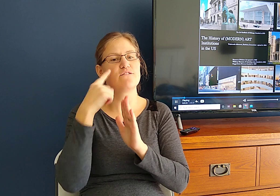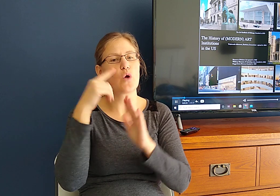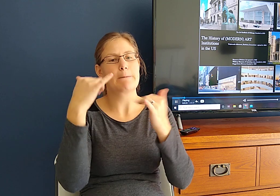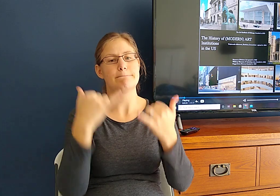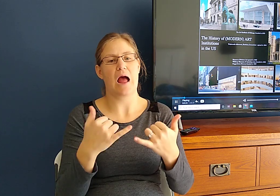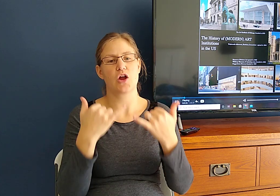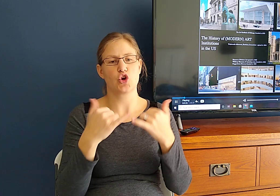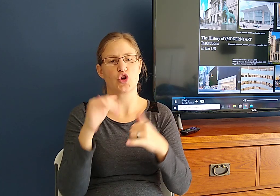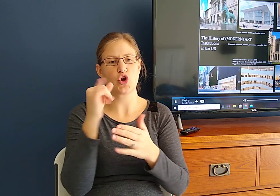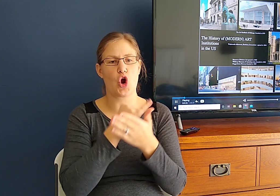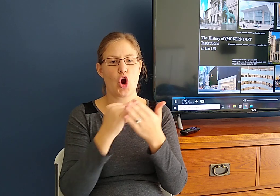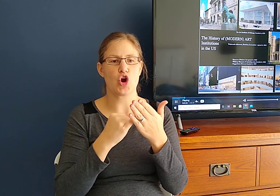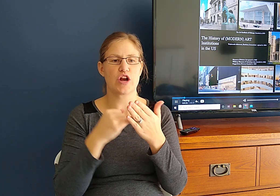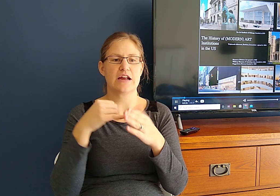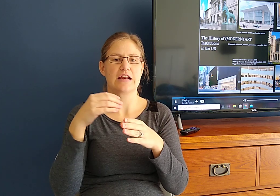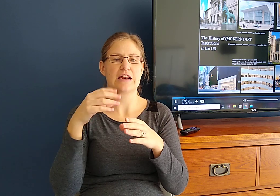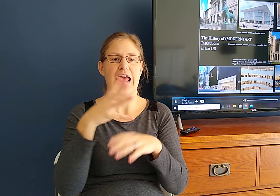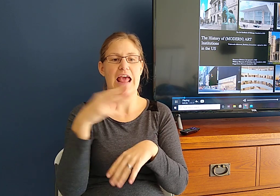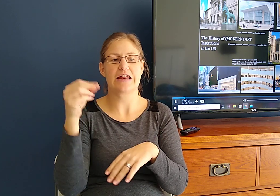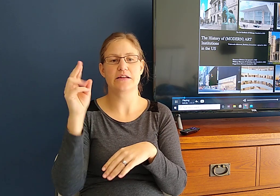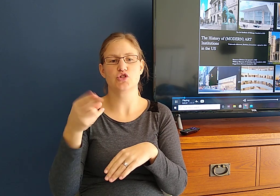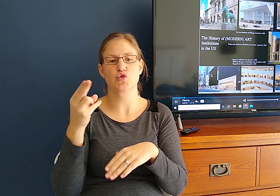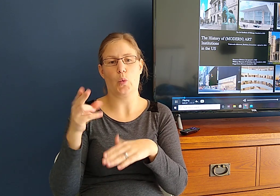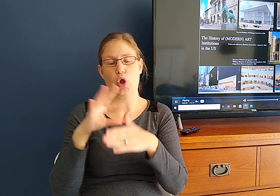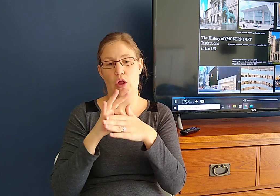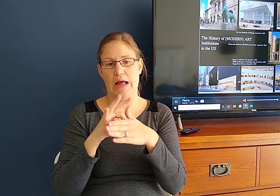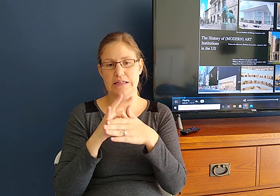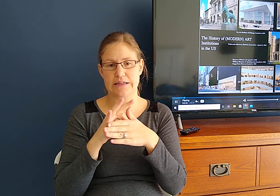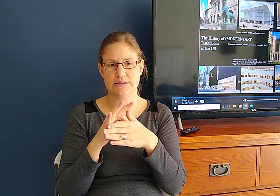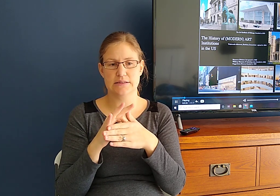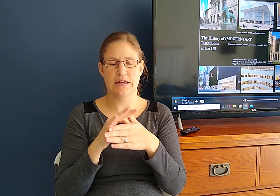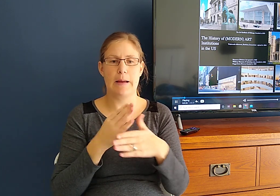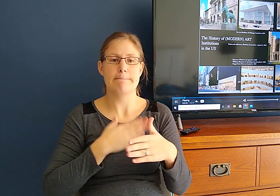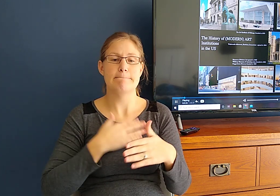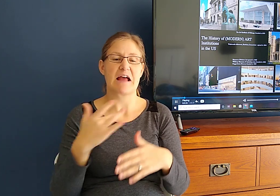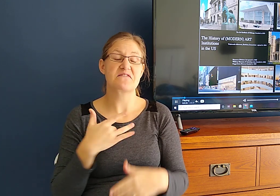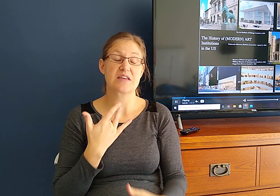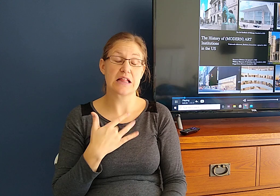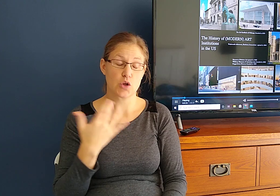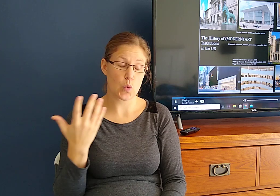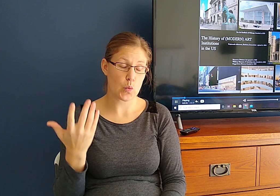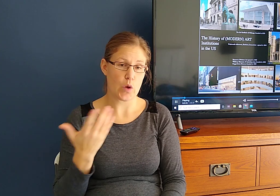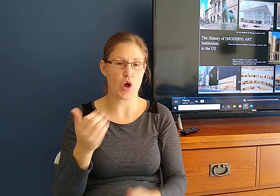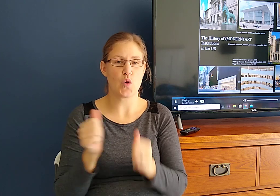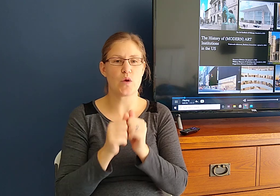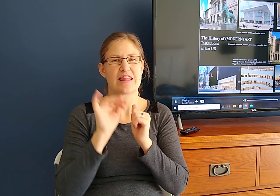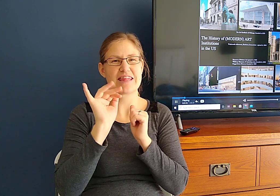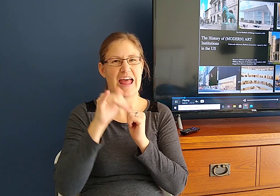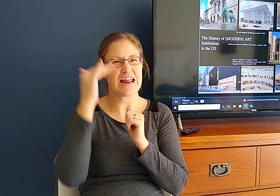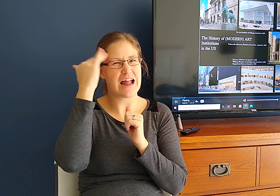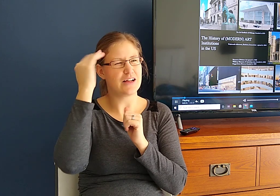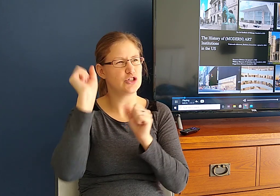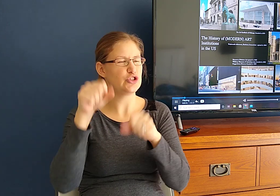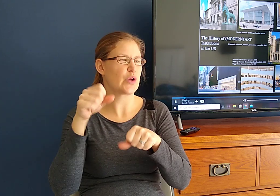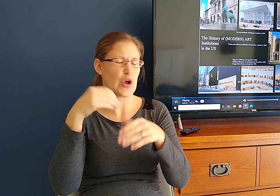art in a historical context. My feelings are that with this knowledge, you can walk into any of the